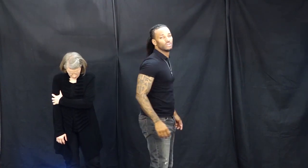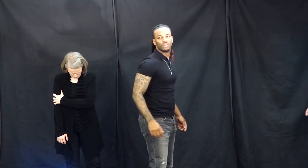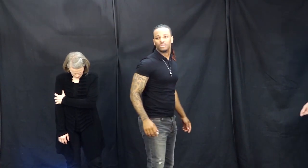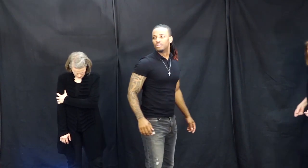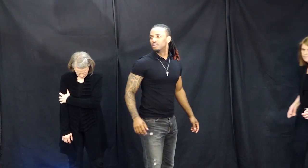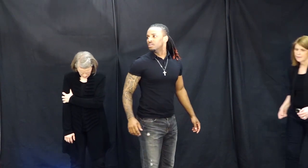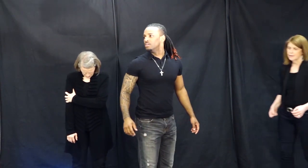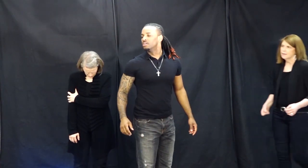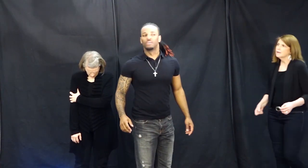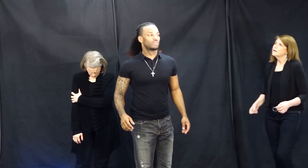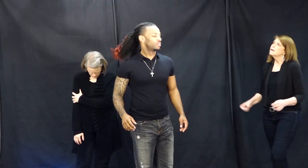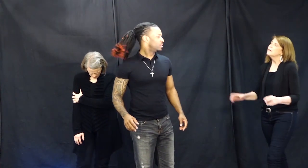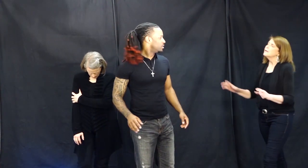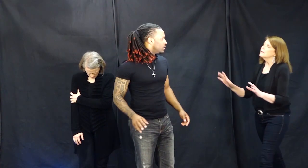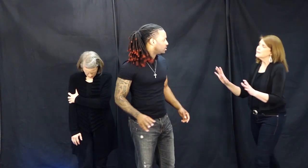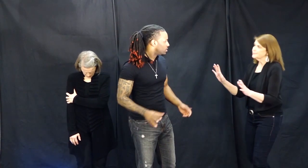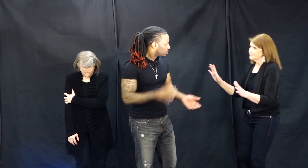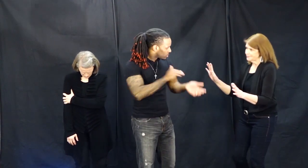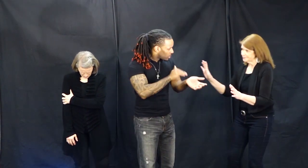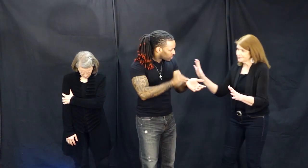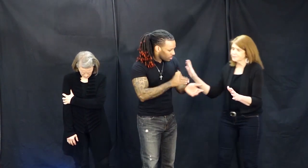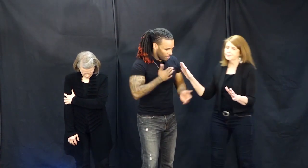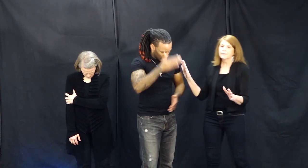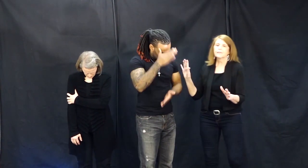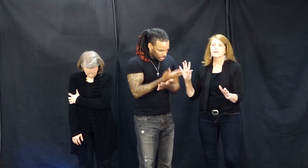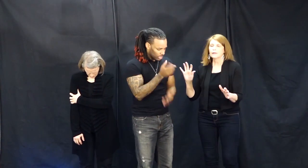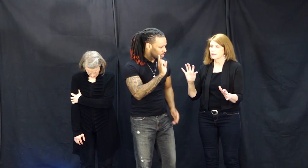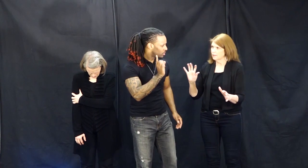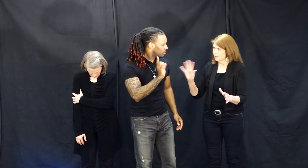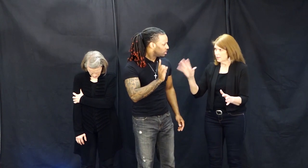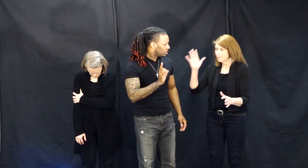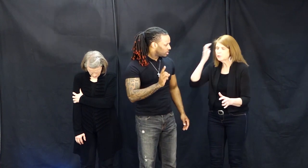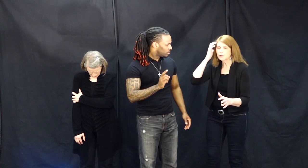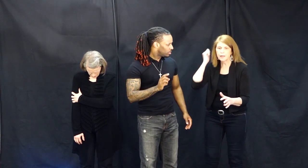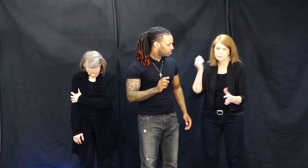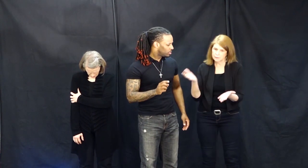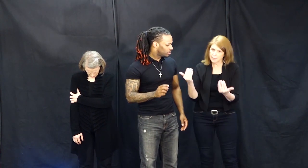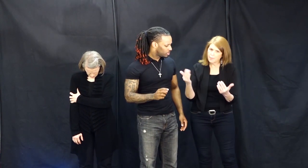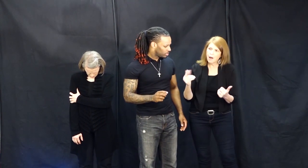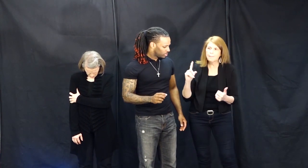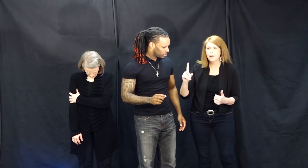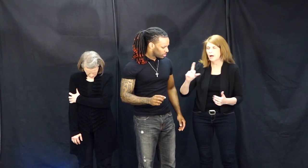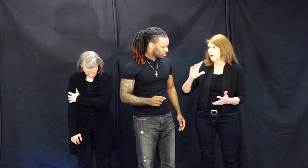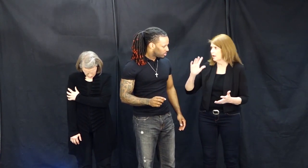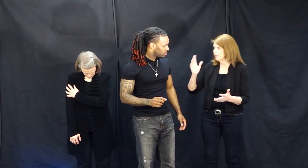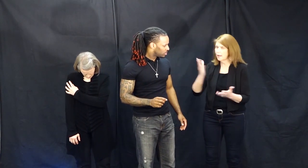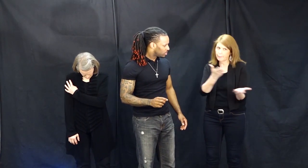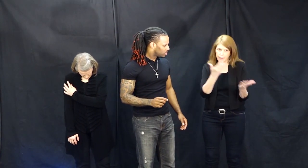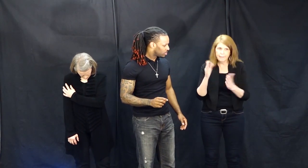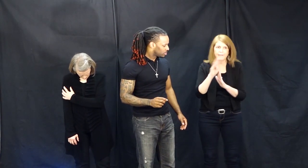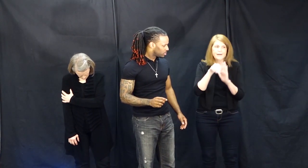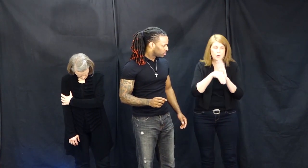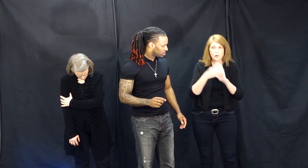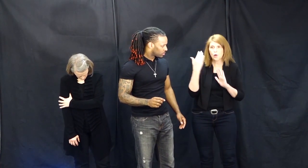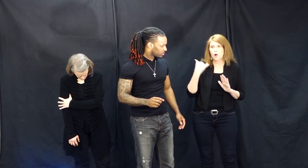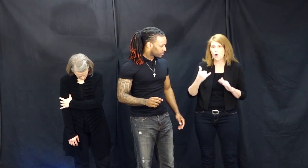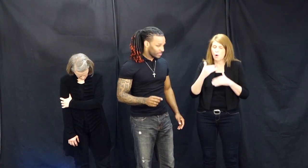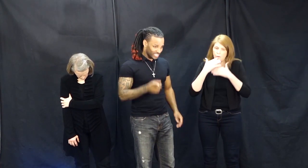alive. Stay alive. Where's my son? Mr. Hamilton, come in. They brought him in a half an hour ago. He lost a lot of blood on the way